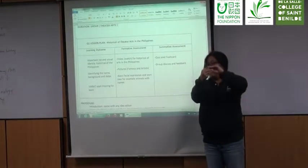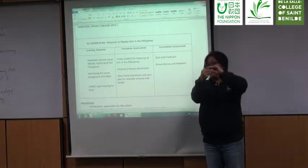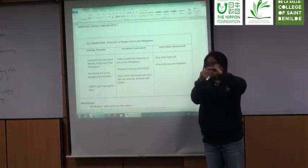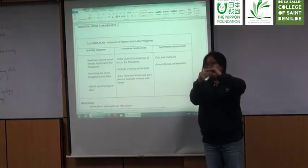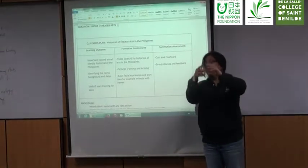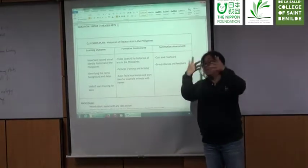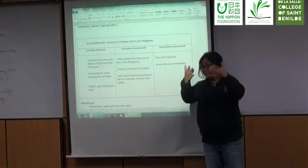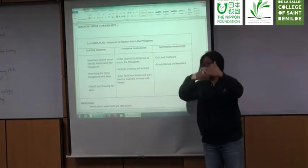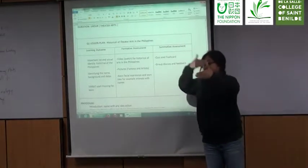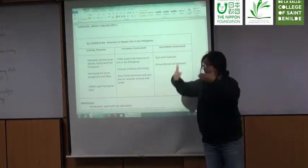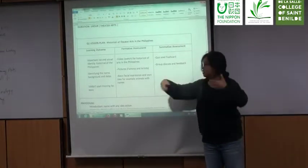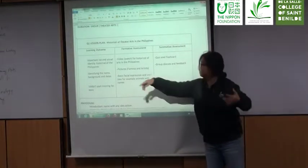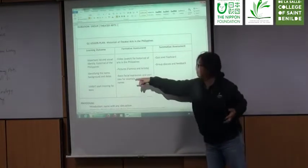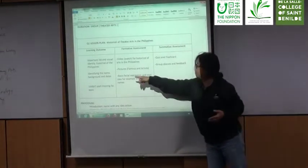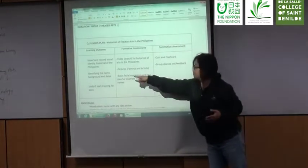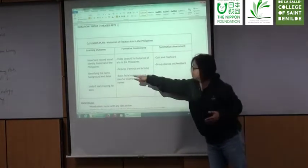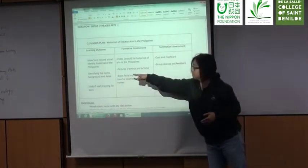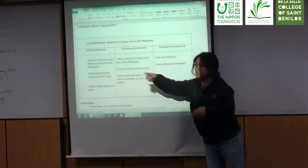We would watch video.